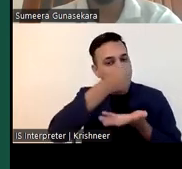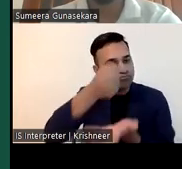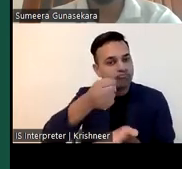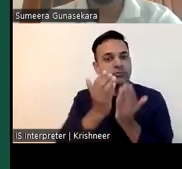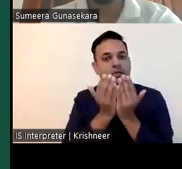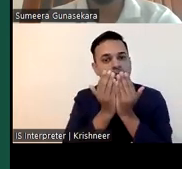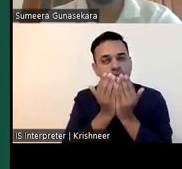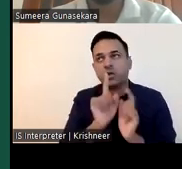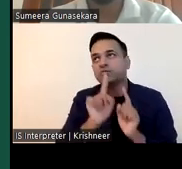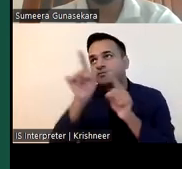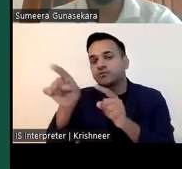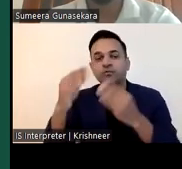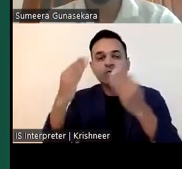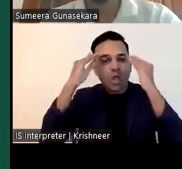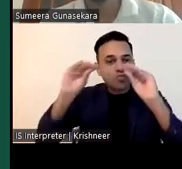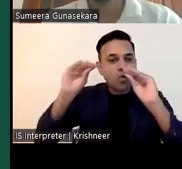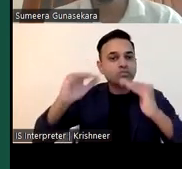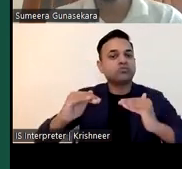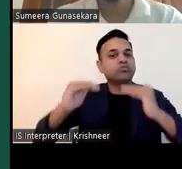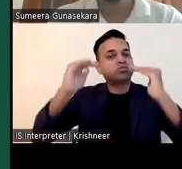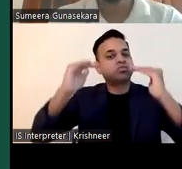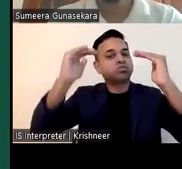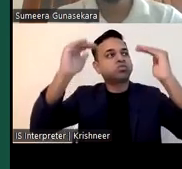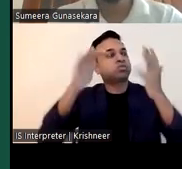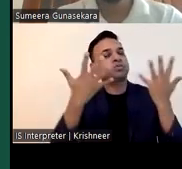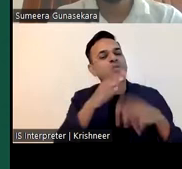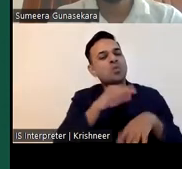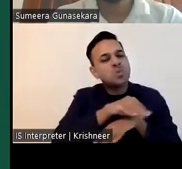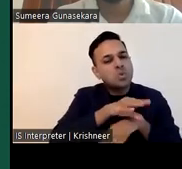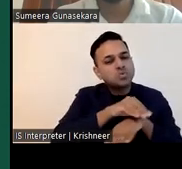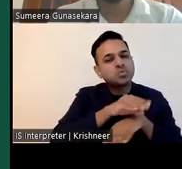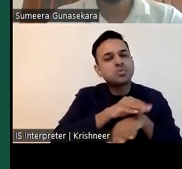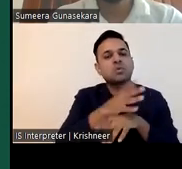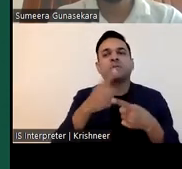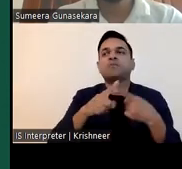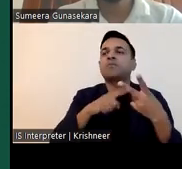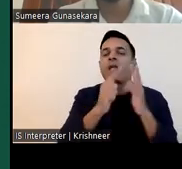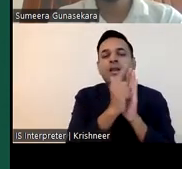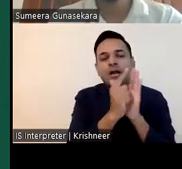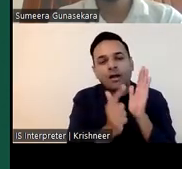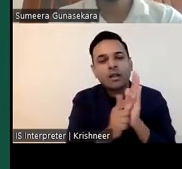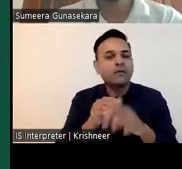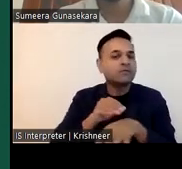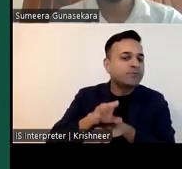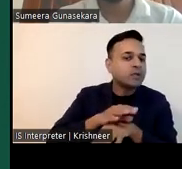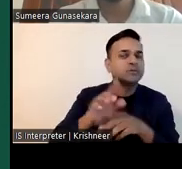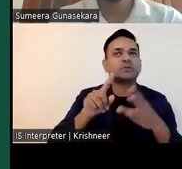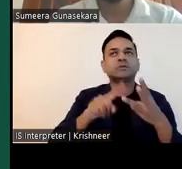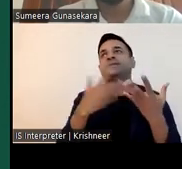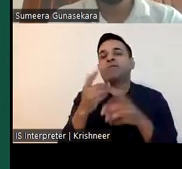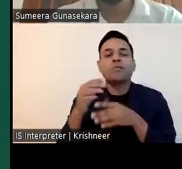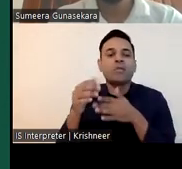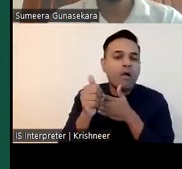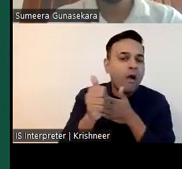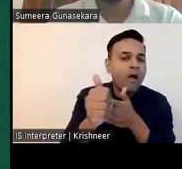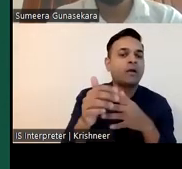from our network. We all are the team of care leavers who made this network, the initiated by Association Village in